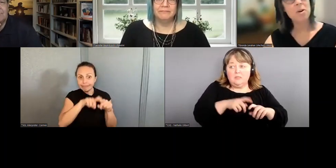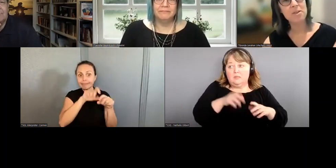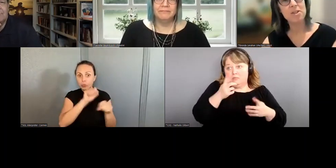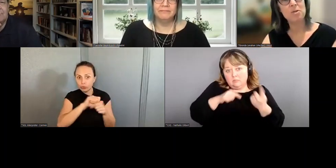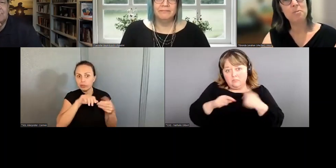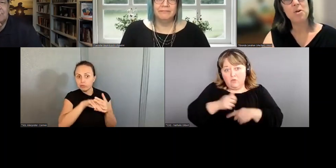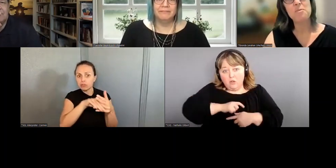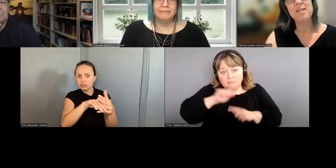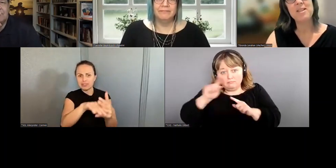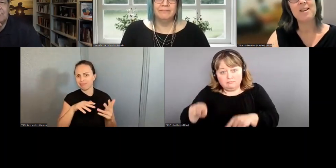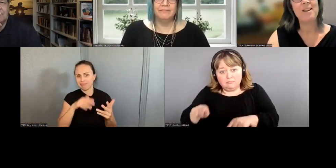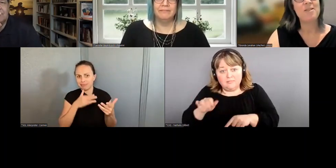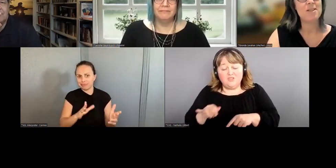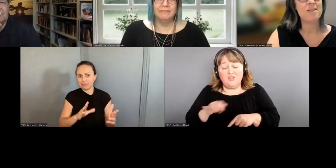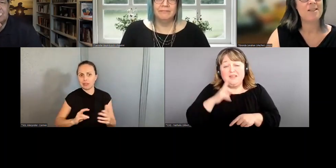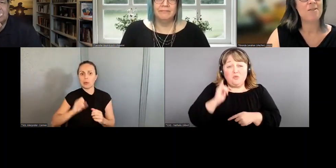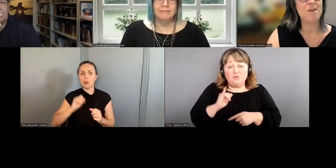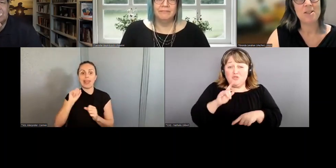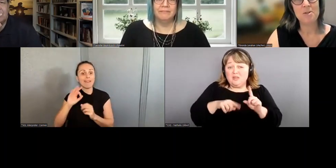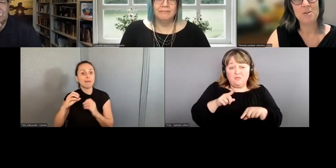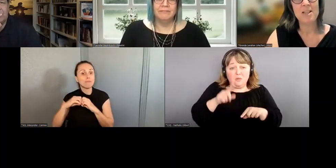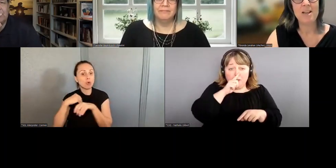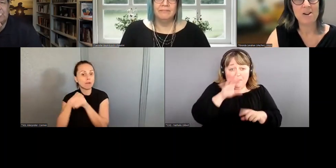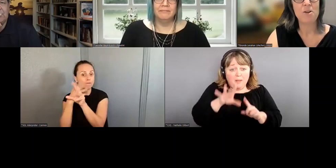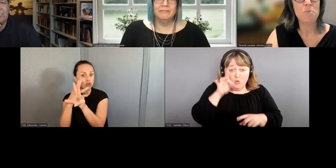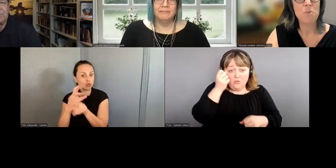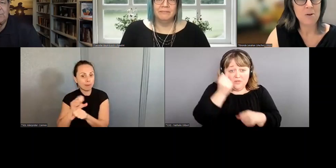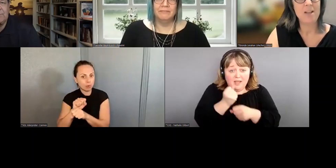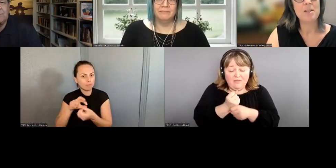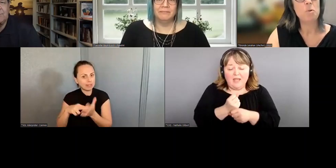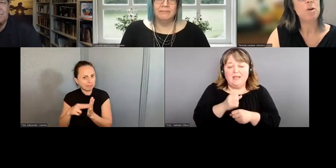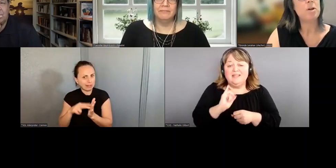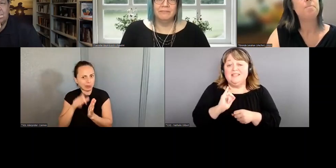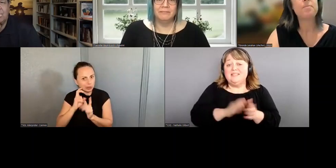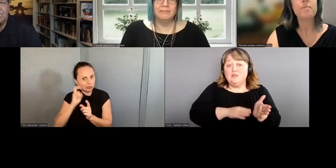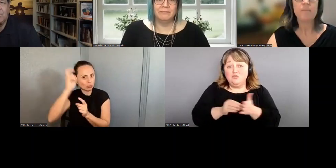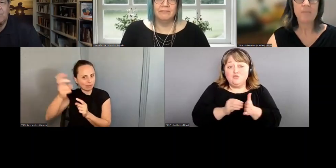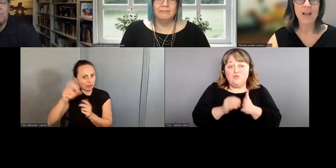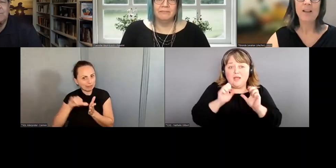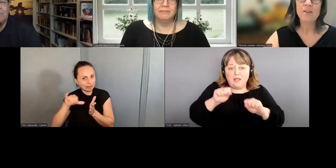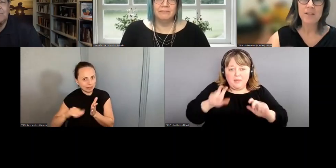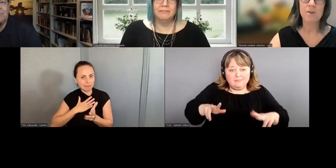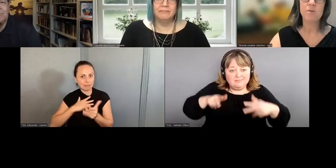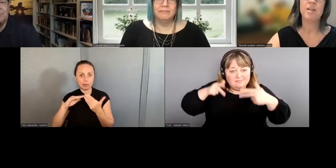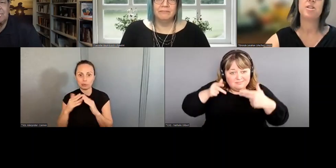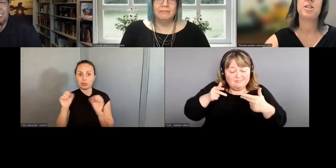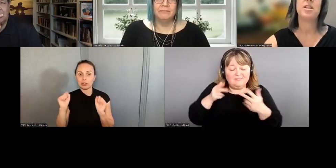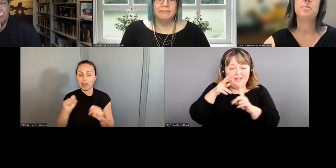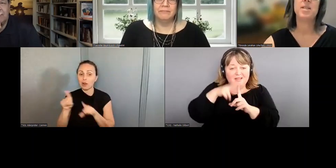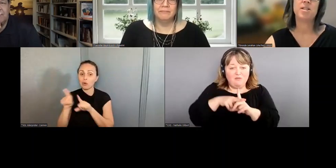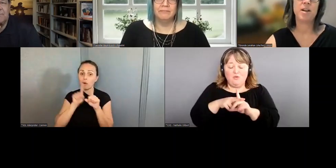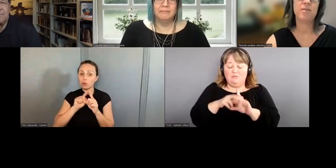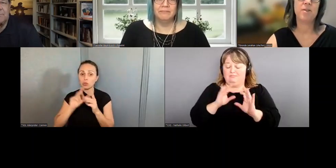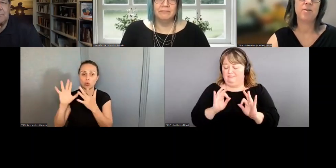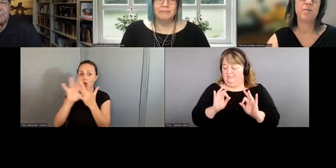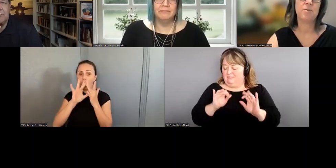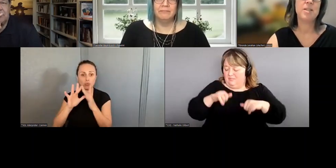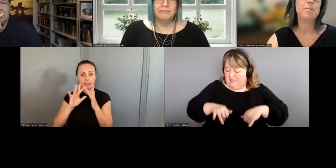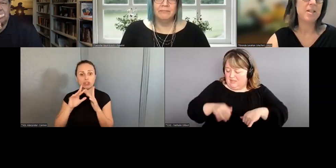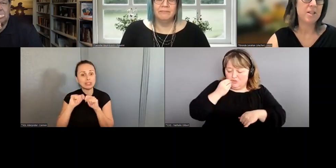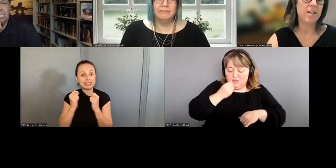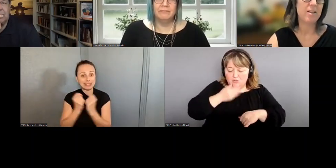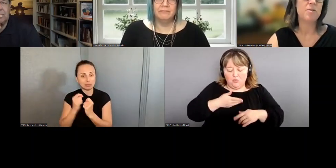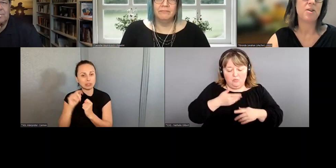more virtual appointments, it allows us to also stay in our communities more. And those outreach teams, as Jennifer